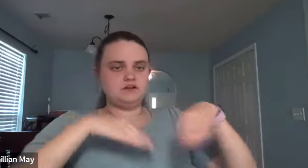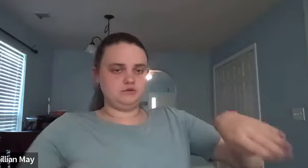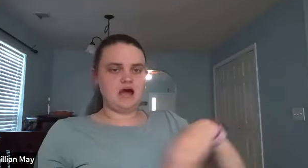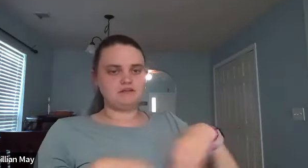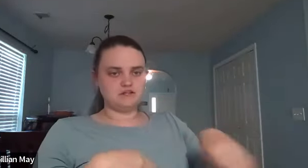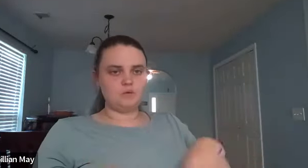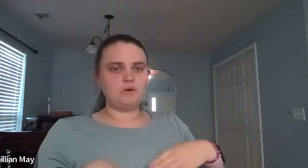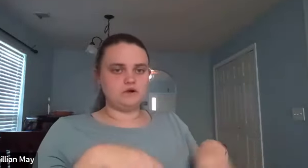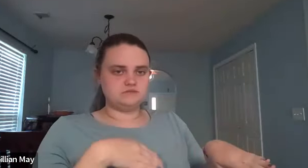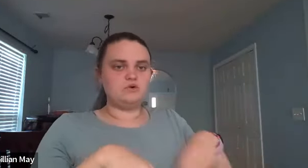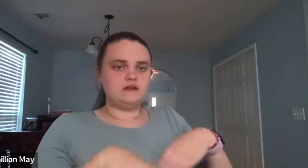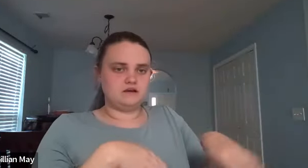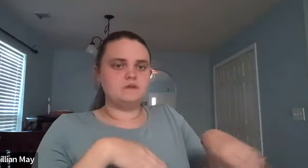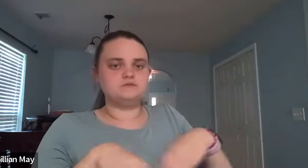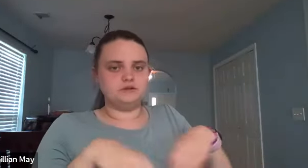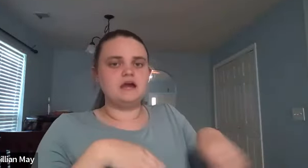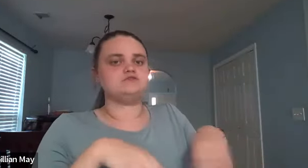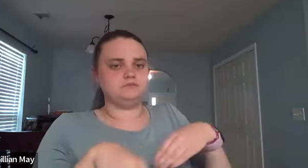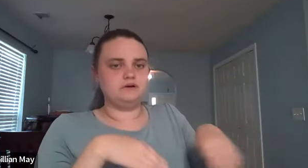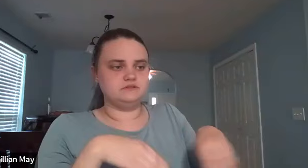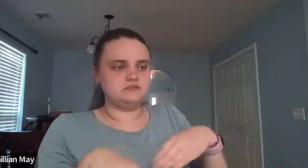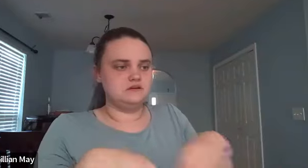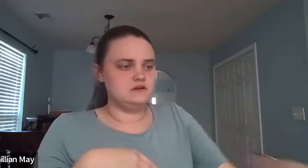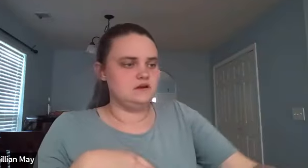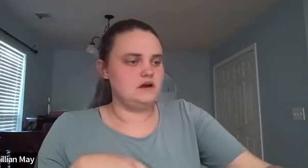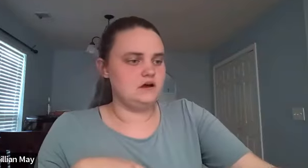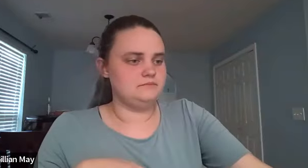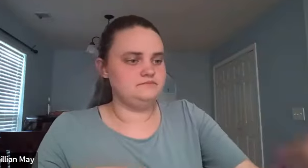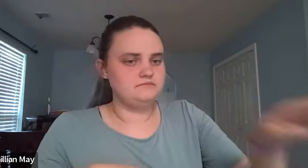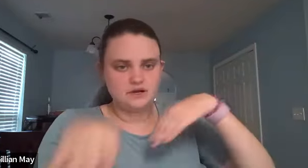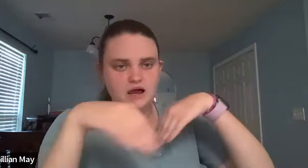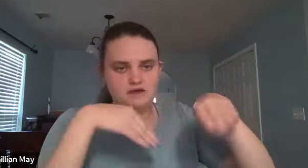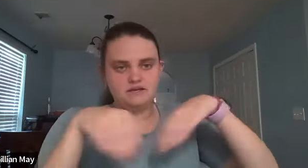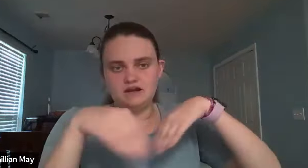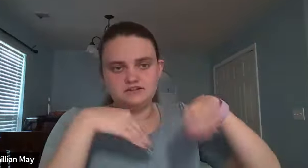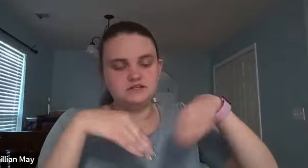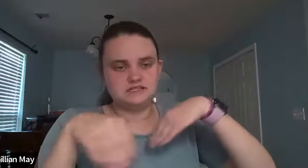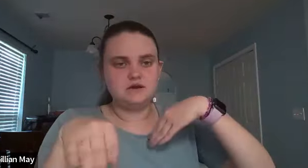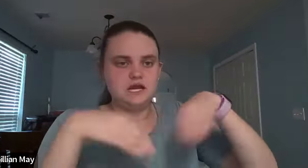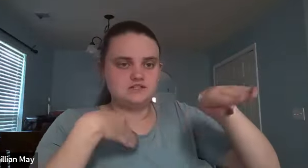You would have it lower where it's more like a comfortable, natural pose. But I'm having it higher so you can see, and it's